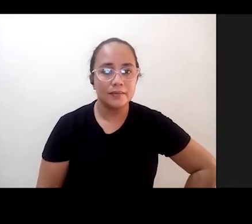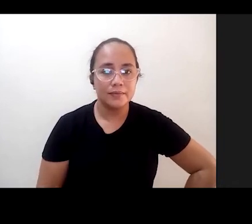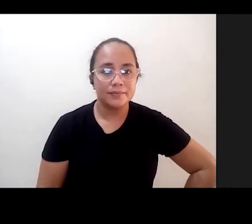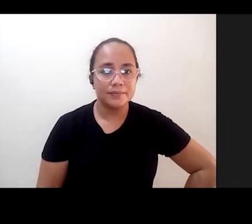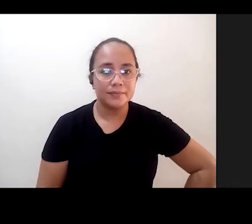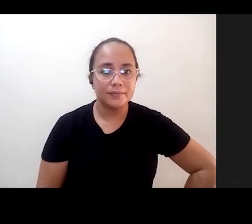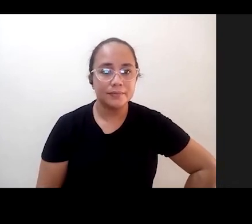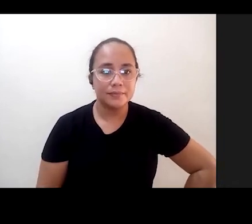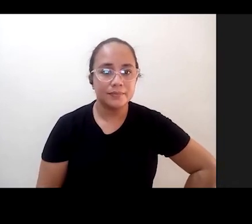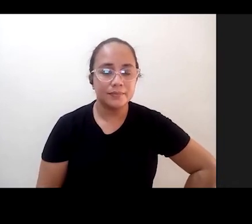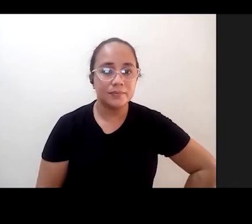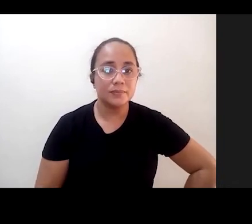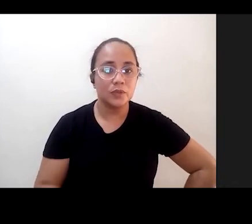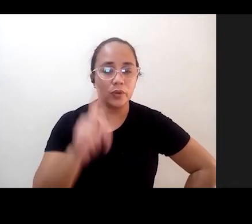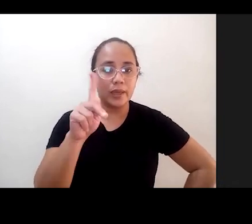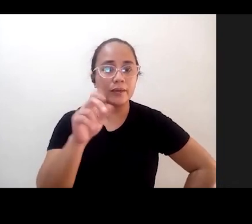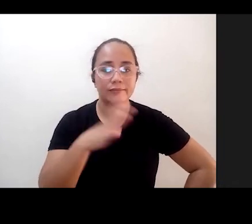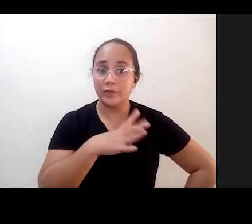Okay, fine.